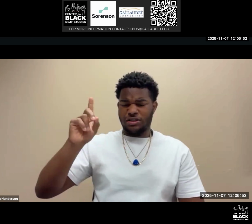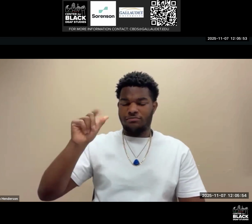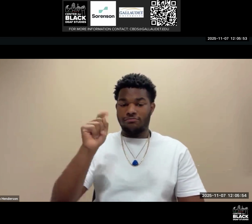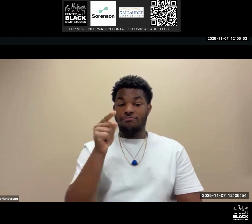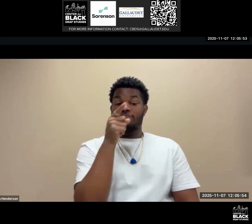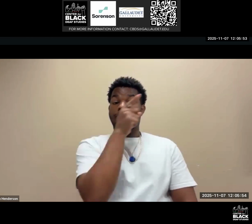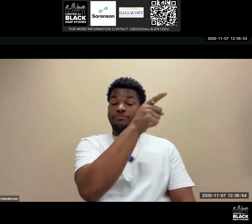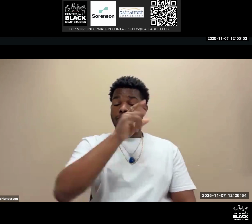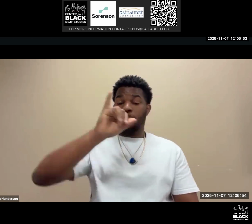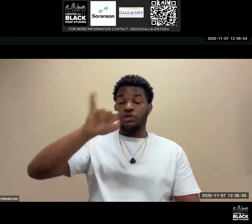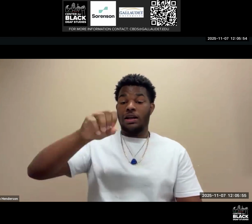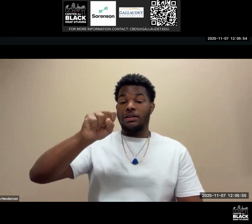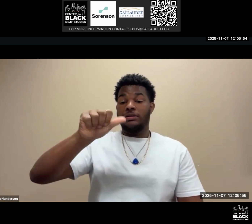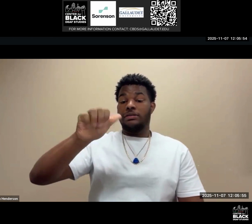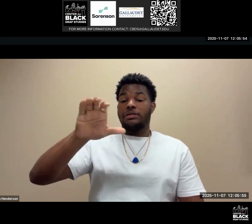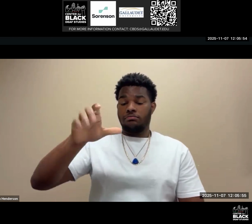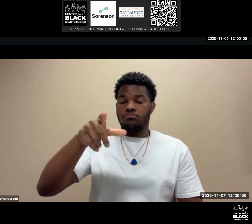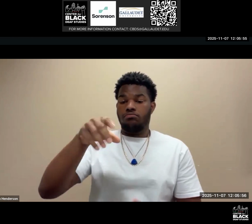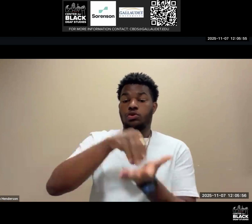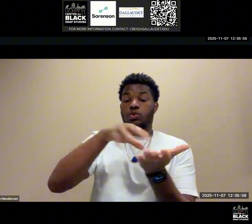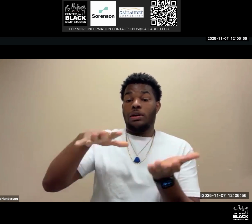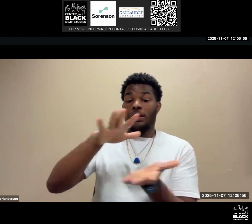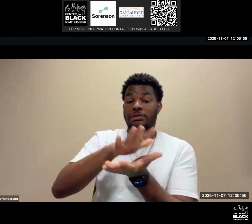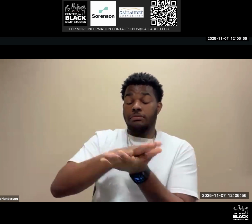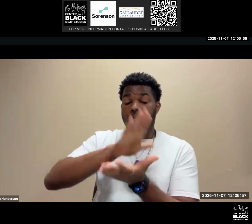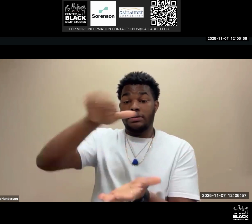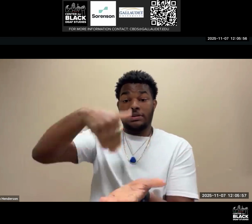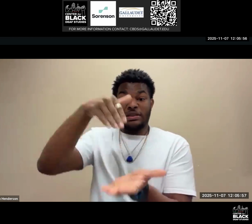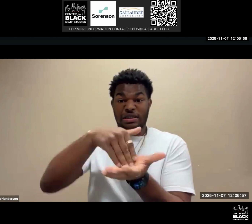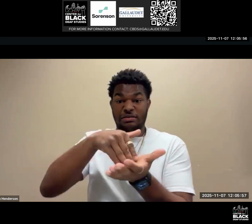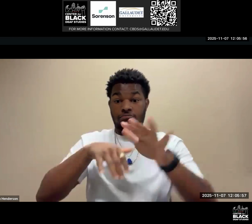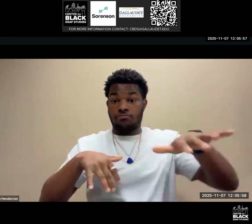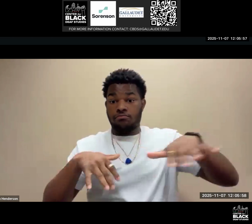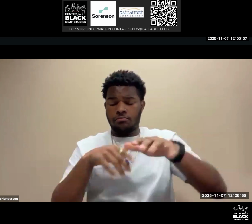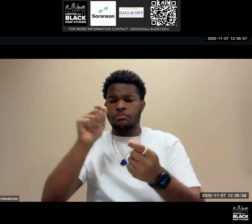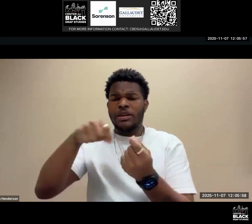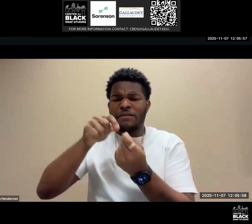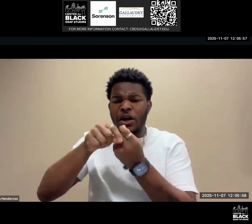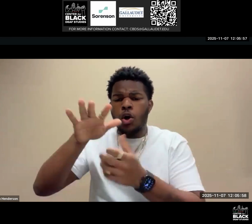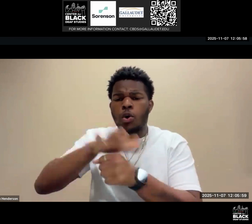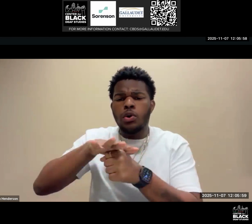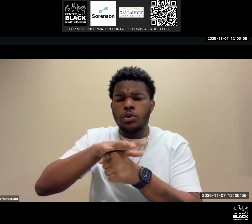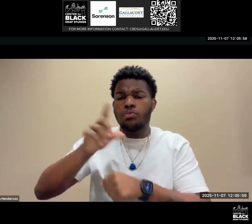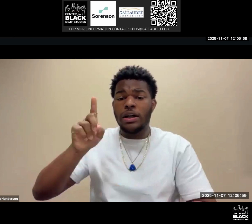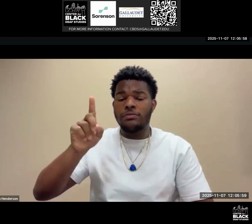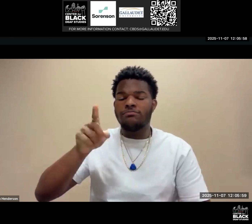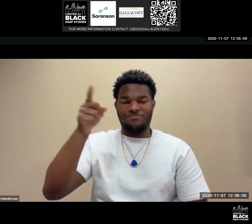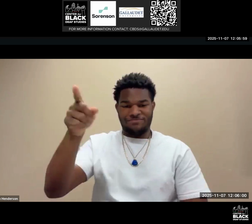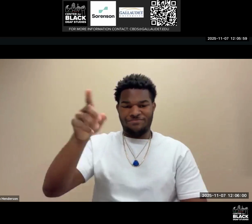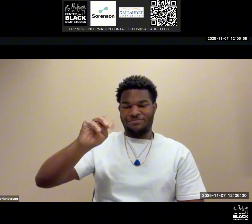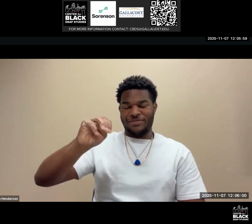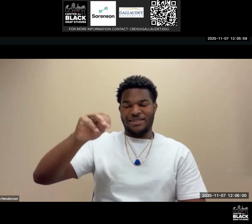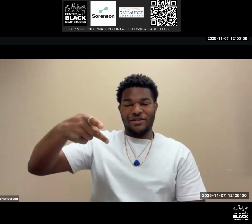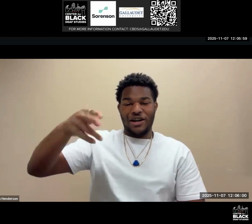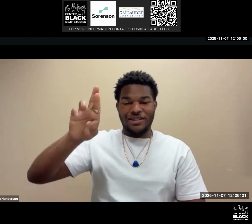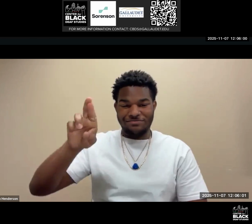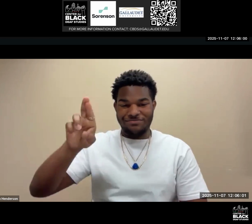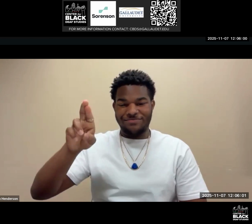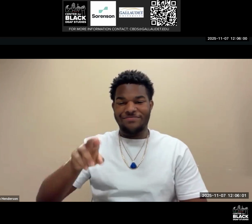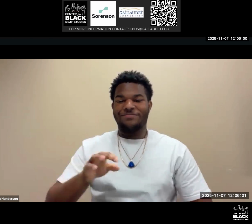to 1 p.m. at the Student Academic Center in the multipurpose room. We also call